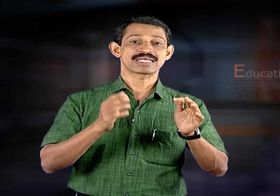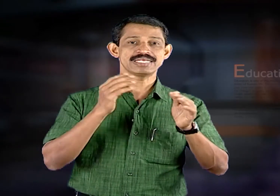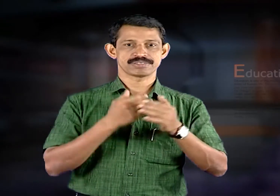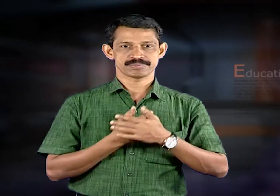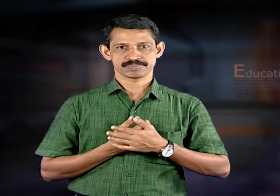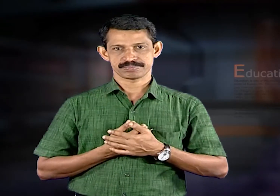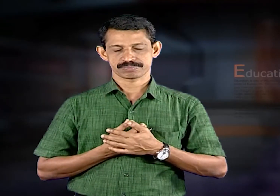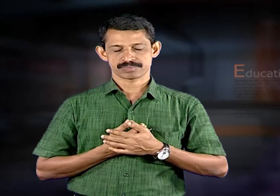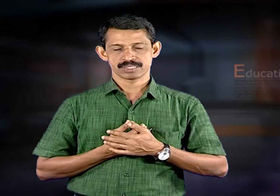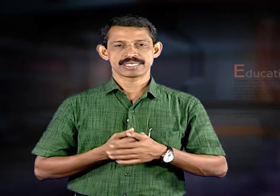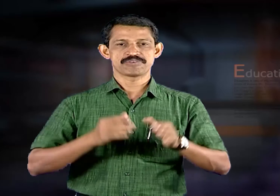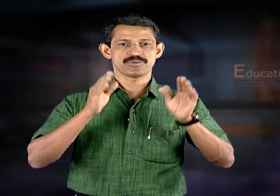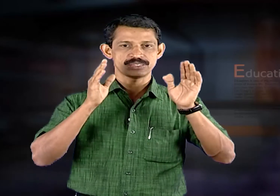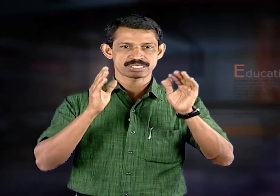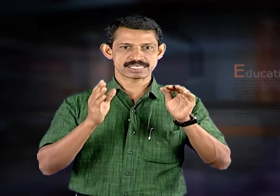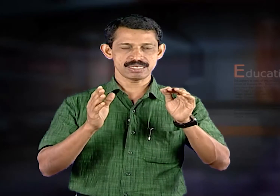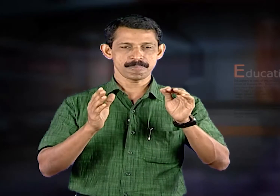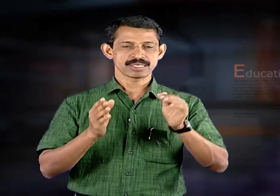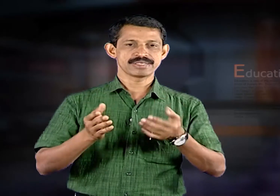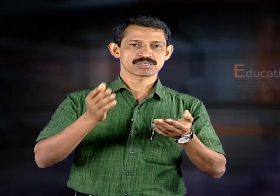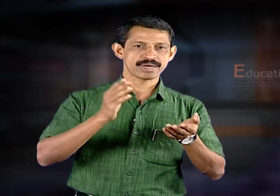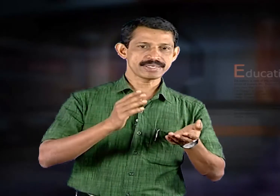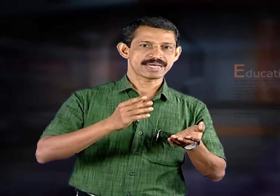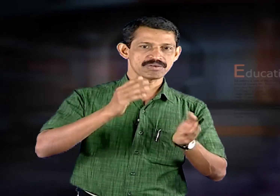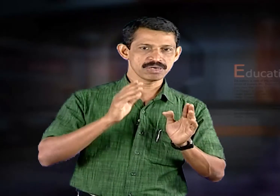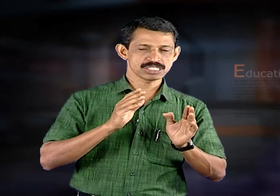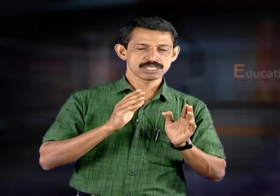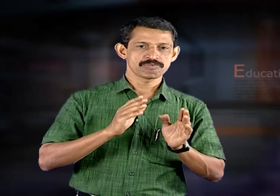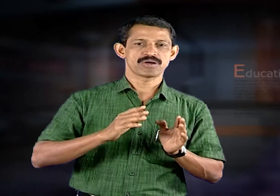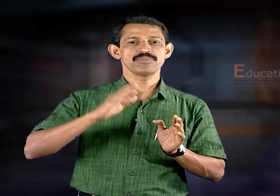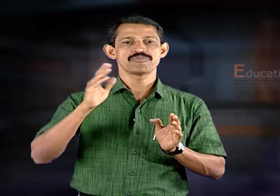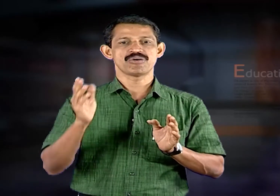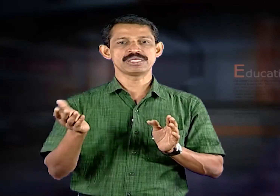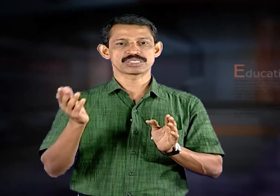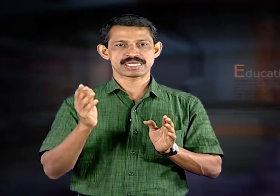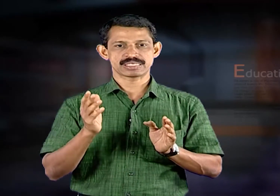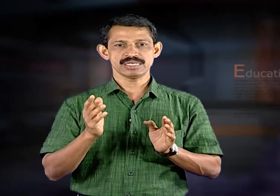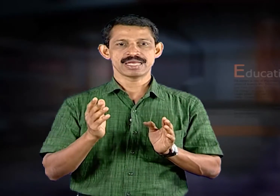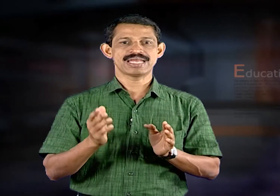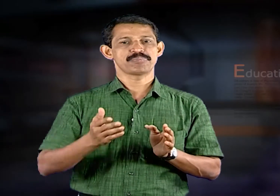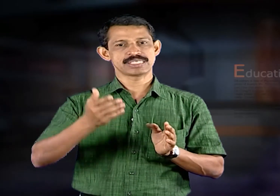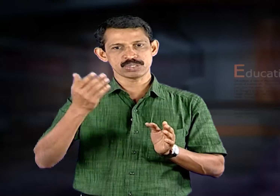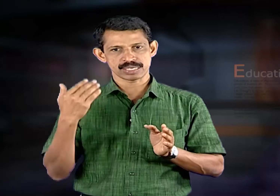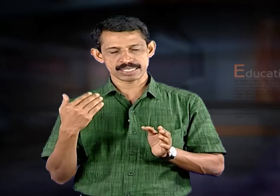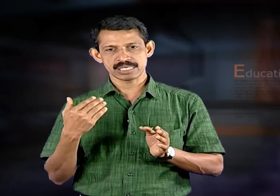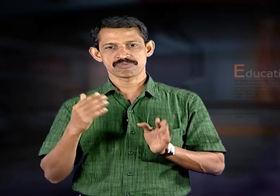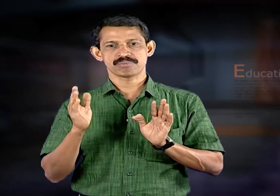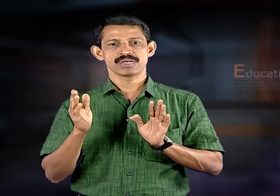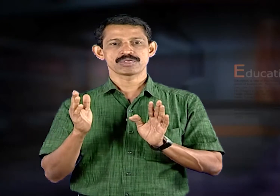lead. Informal education is quite diverse from formal education and particularly from